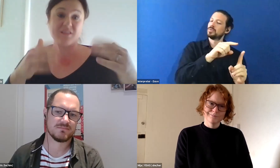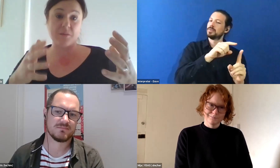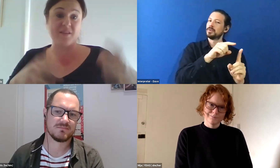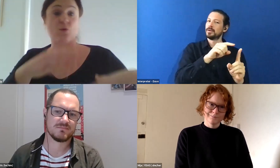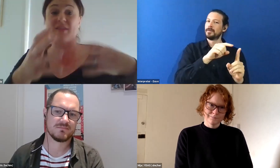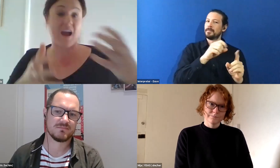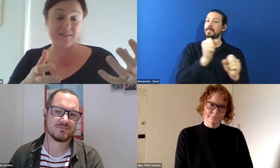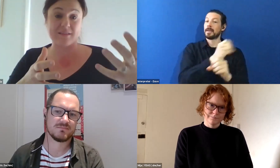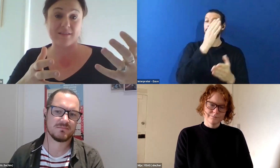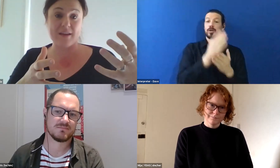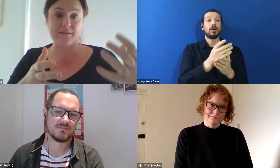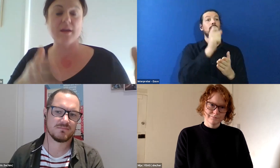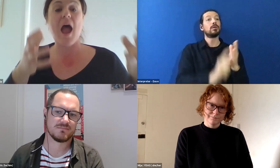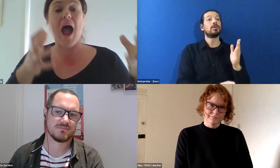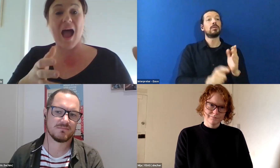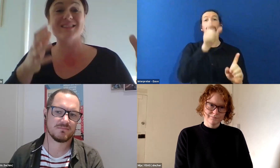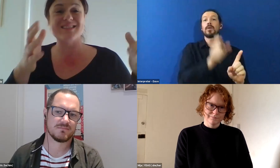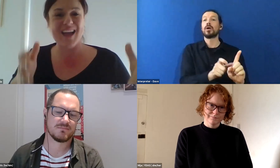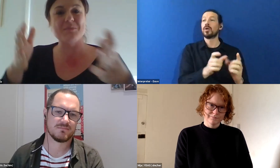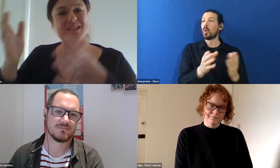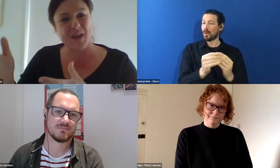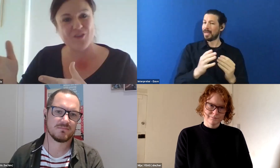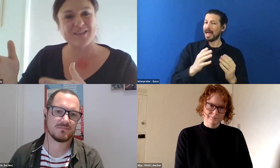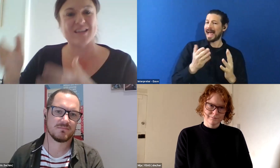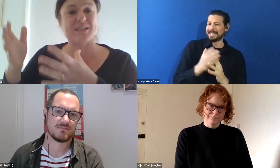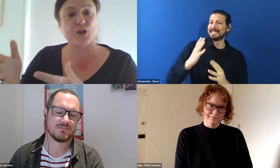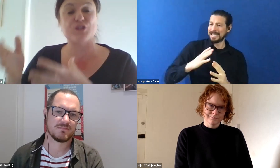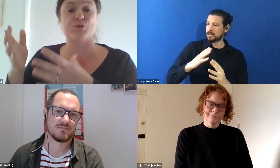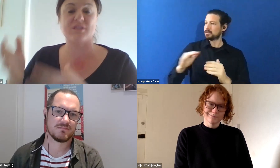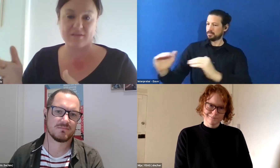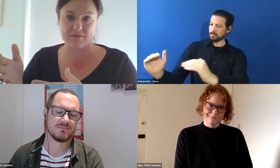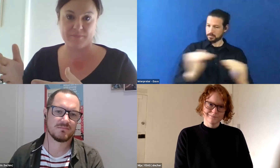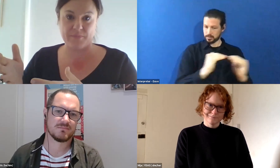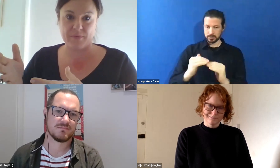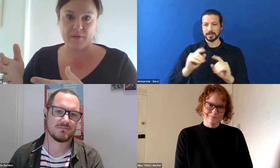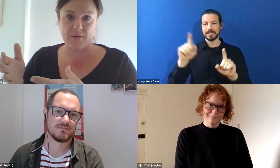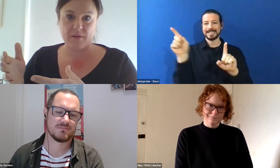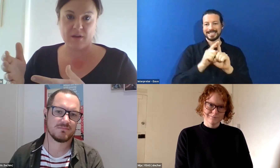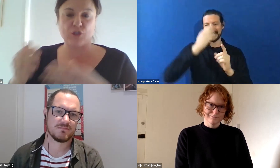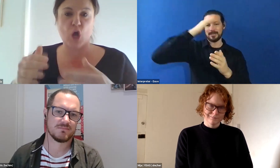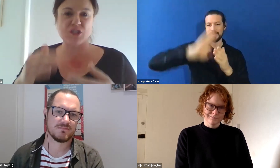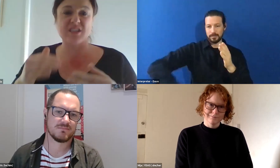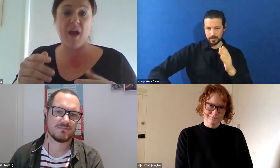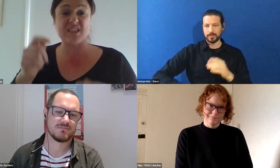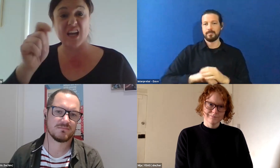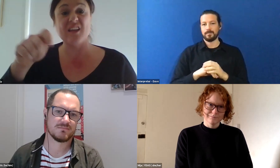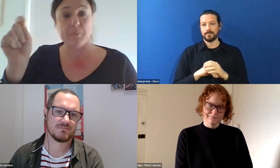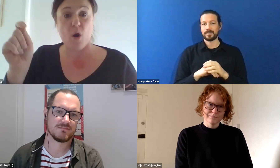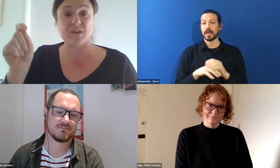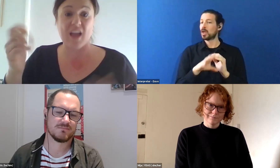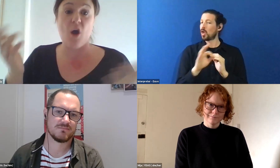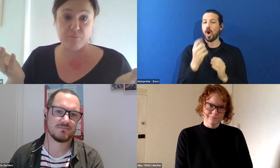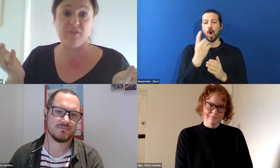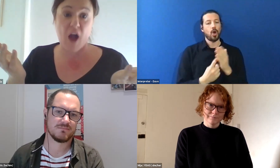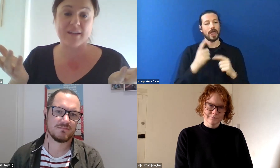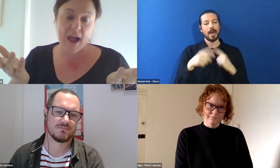with a disability with access needs has the same experience as the person who doesn't. It's not just about ticking the box